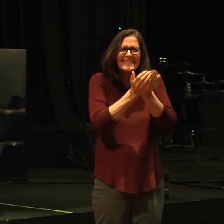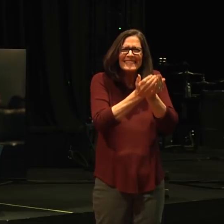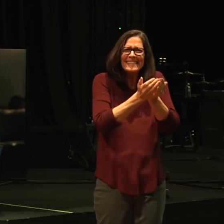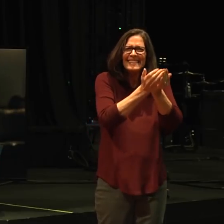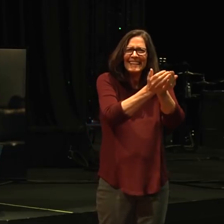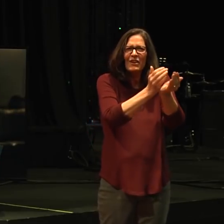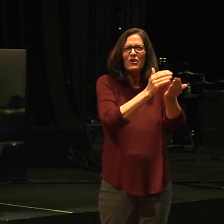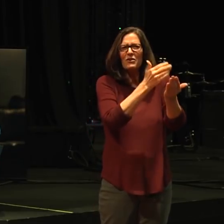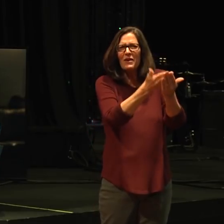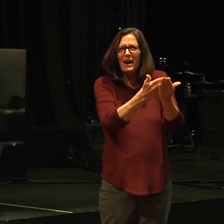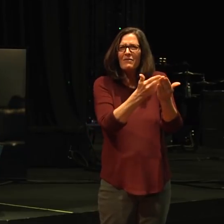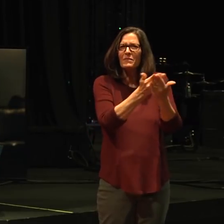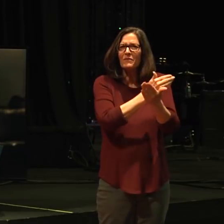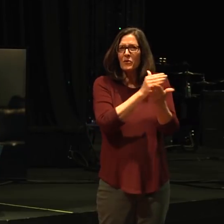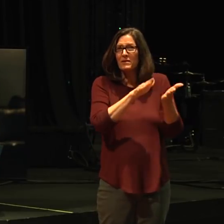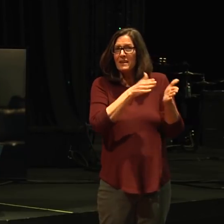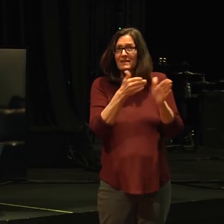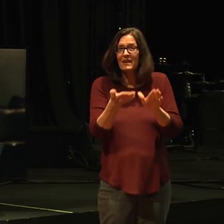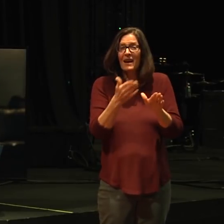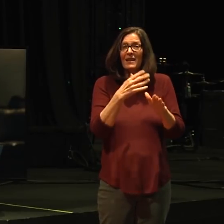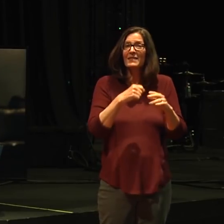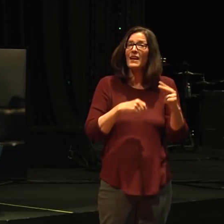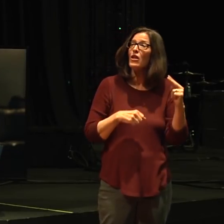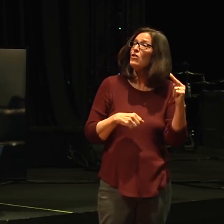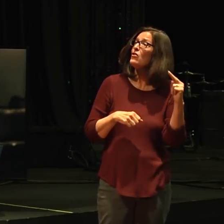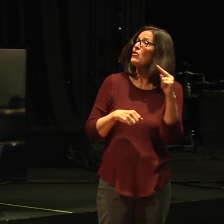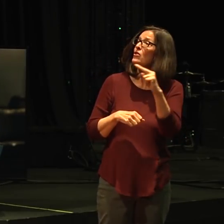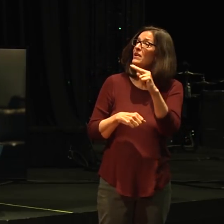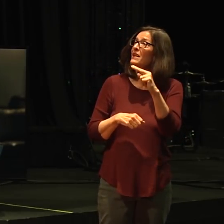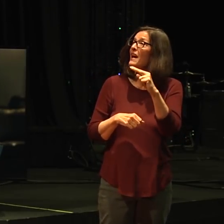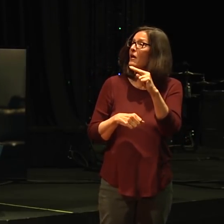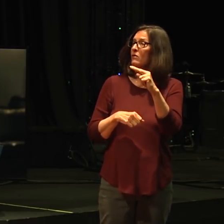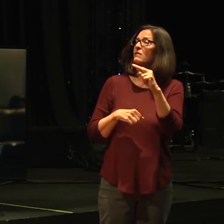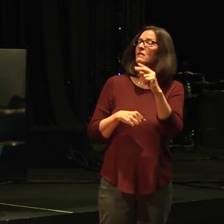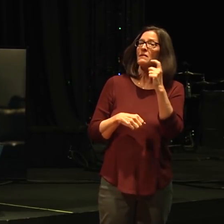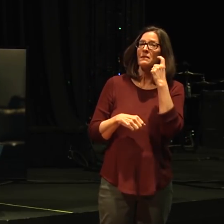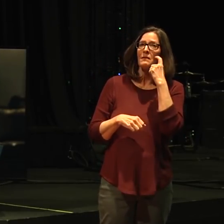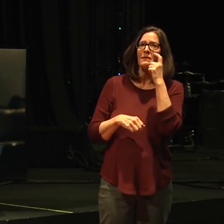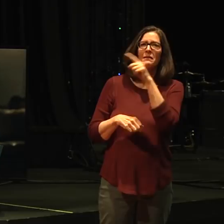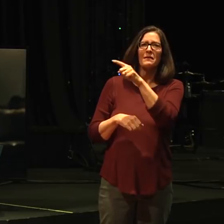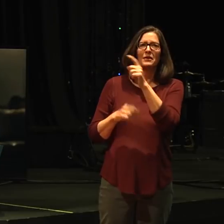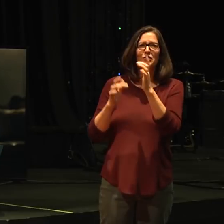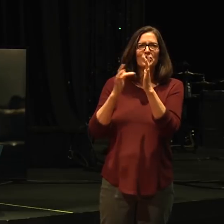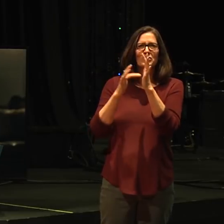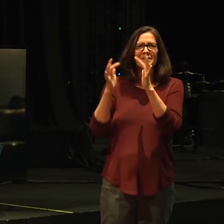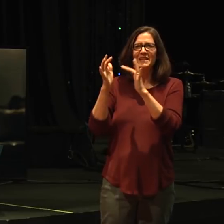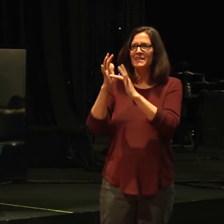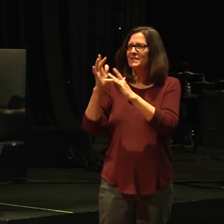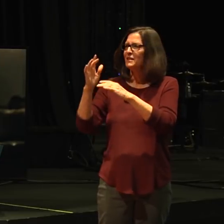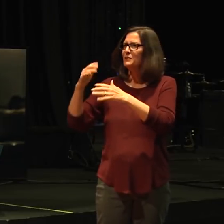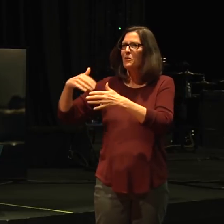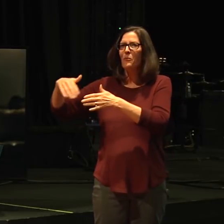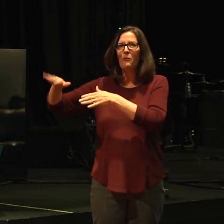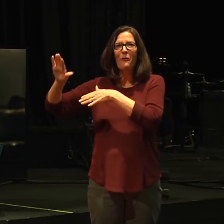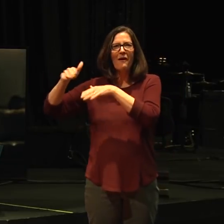that storm and across those waves, and this is crazy, there's Jesus walking on the water. And there's